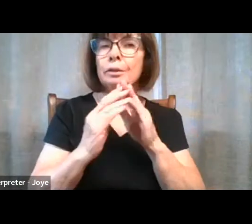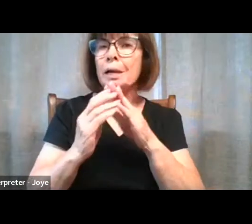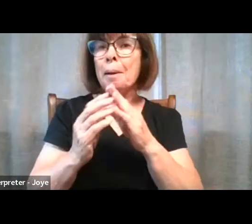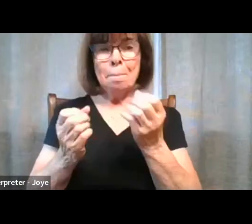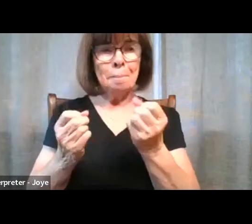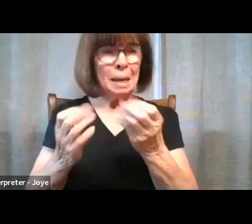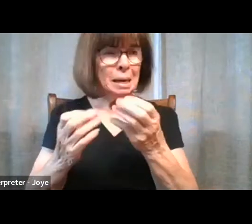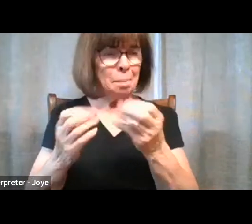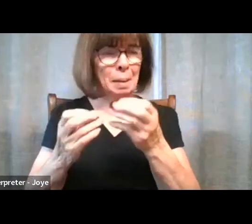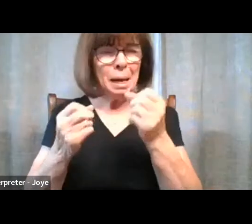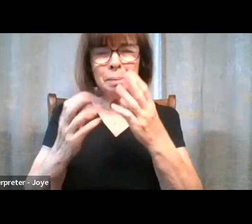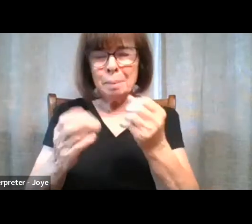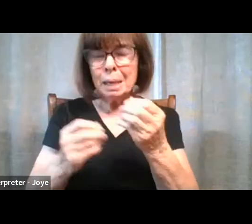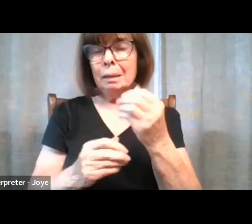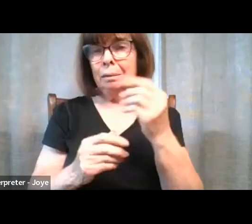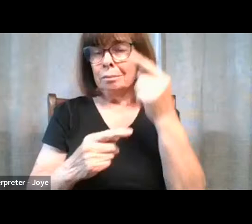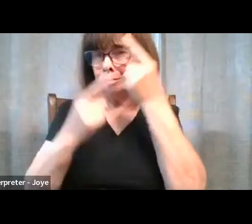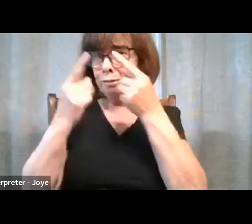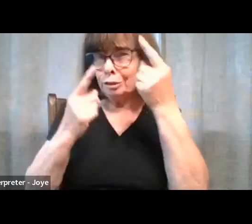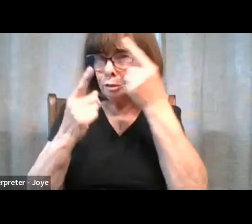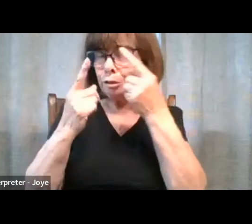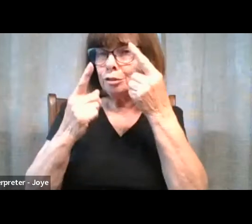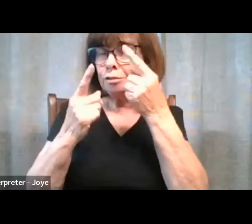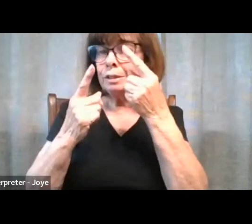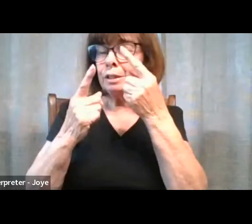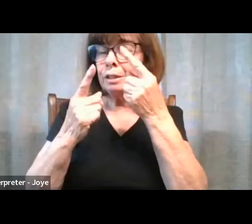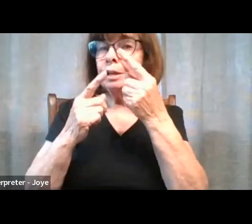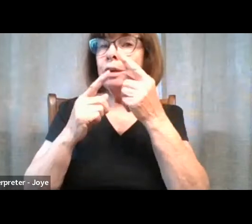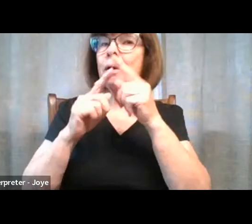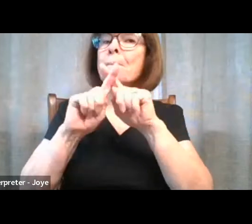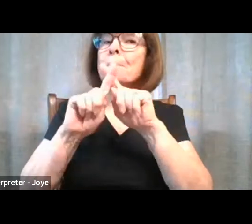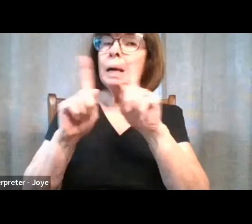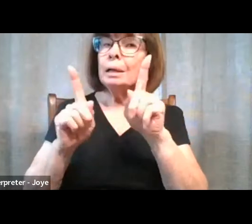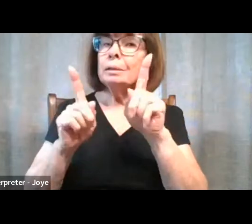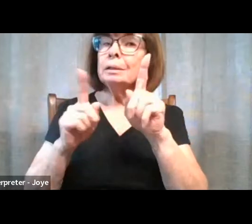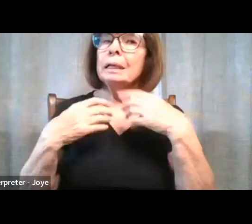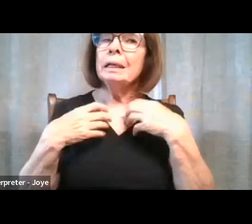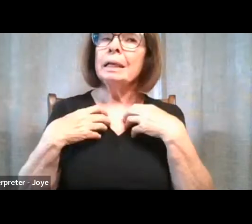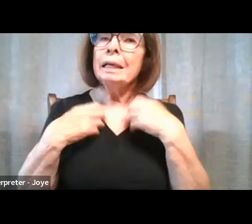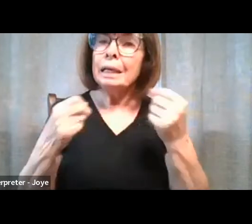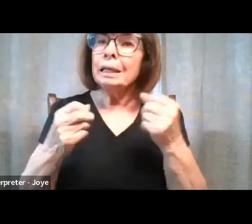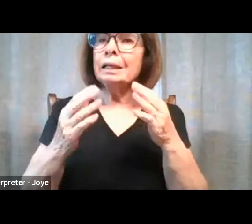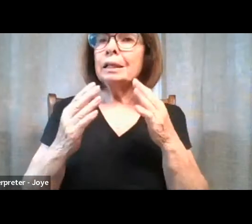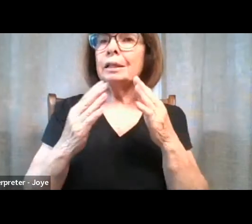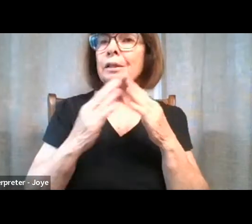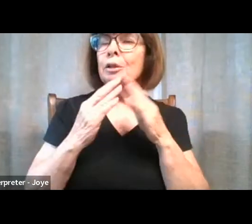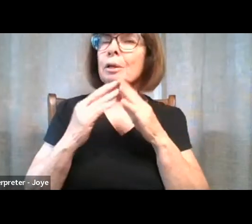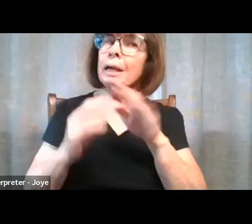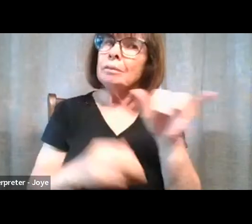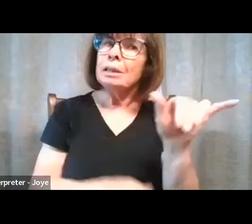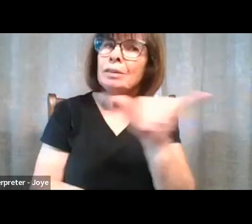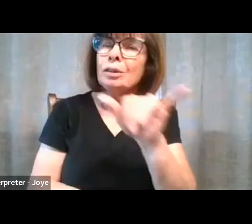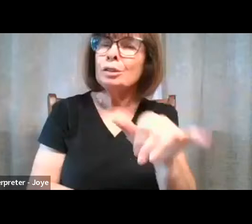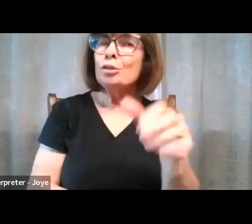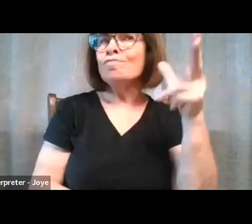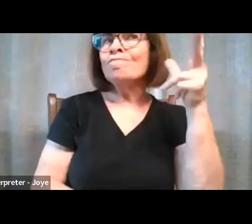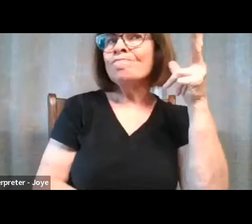concerns and healing the community, but then also hearing the community,